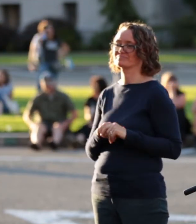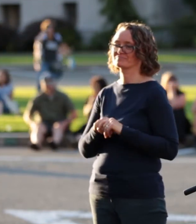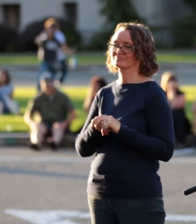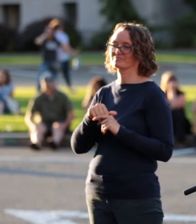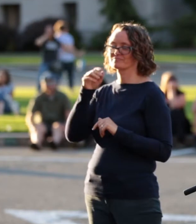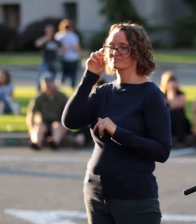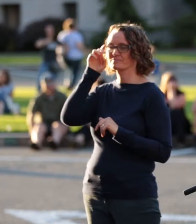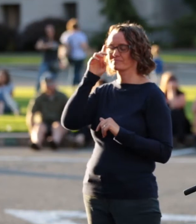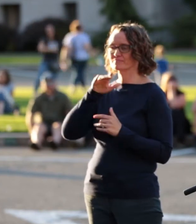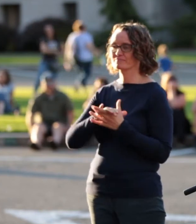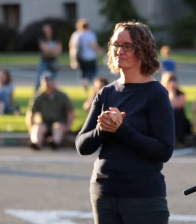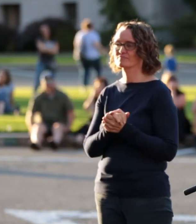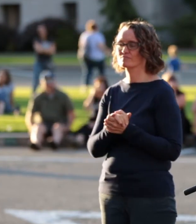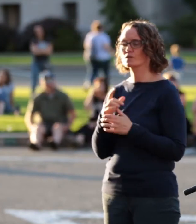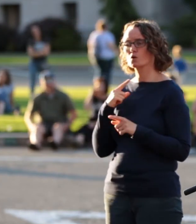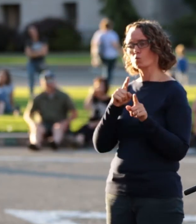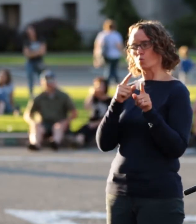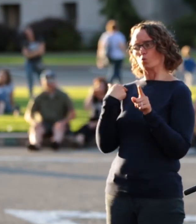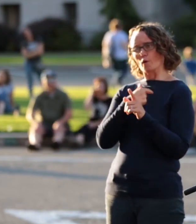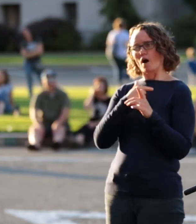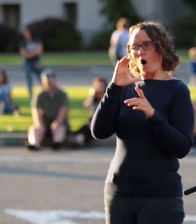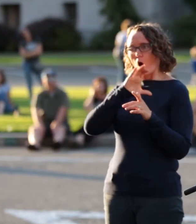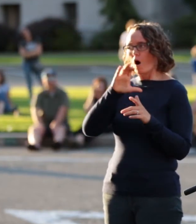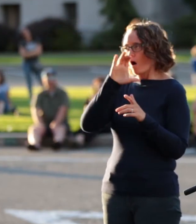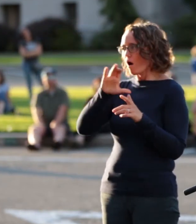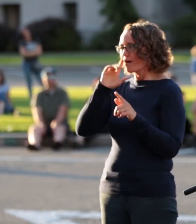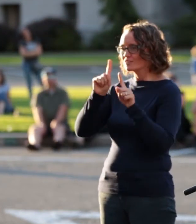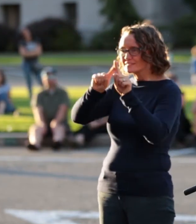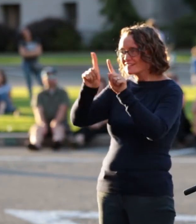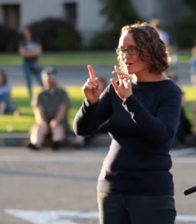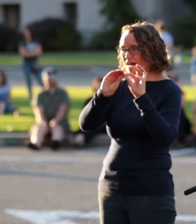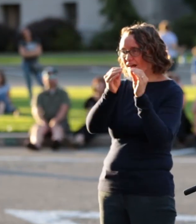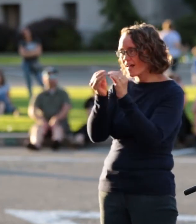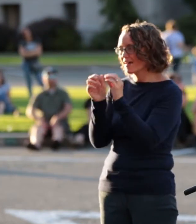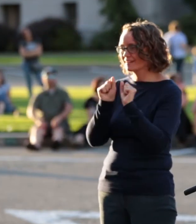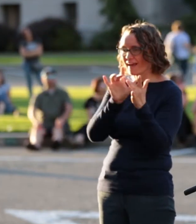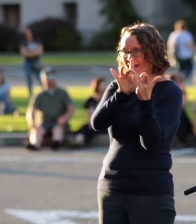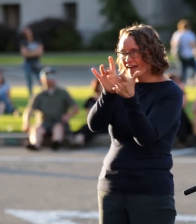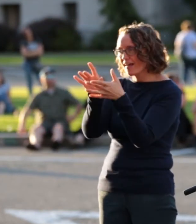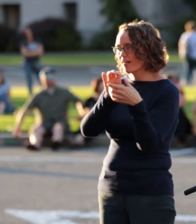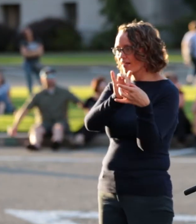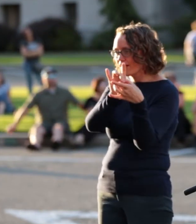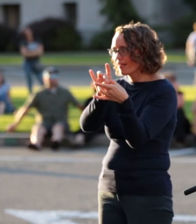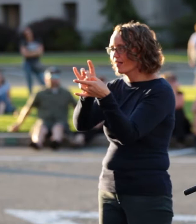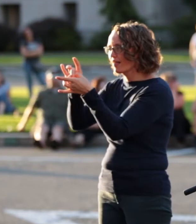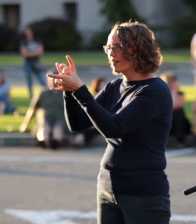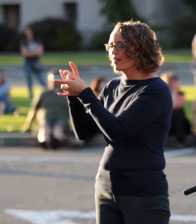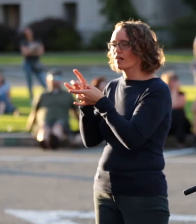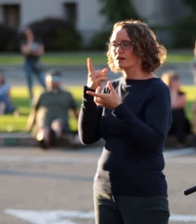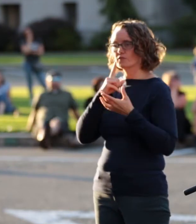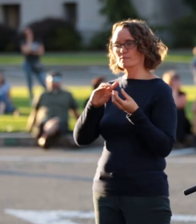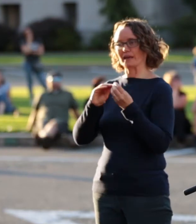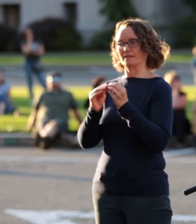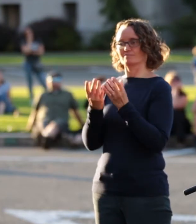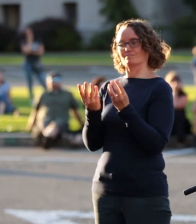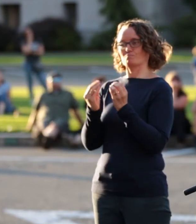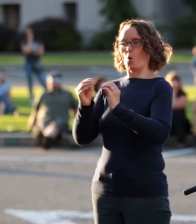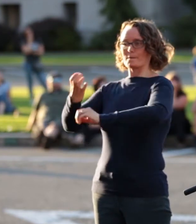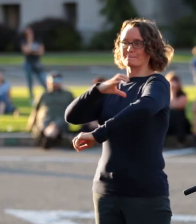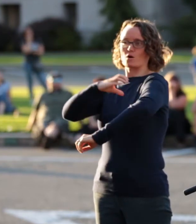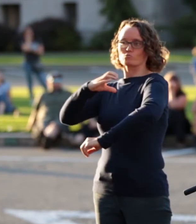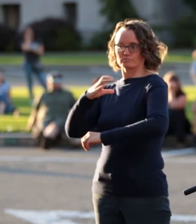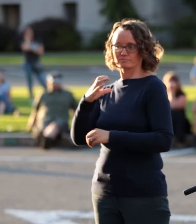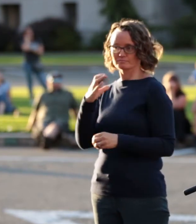become more powerful and influential as we continue our work with and in support of immigrant